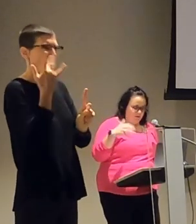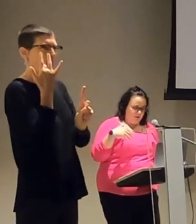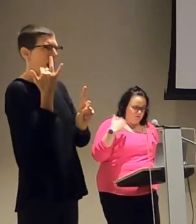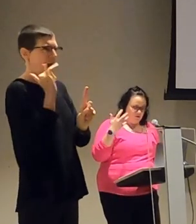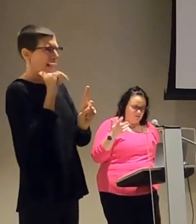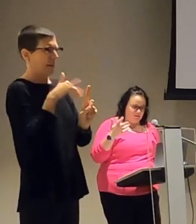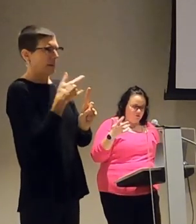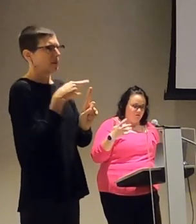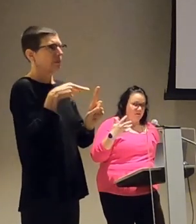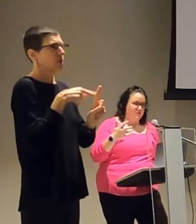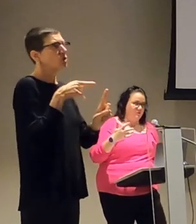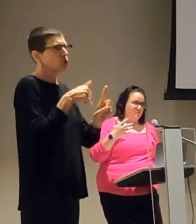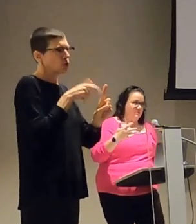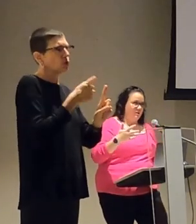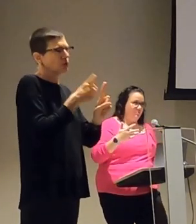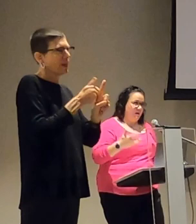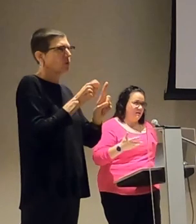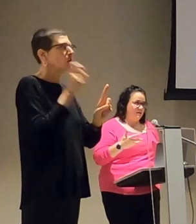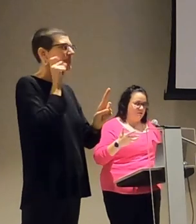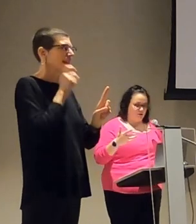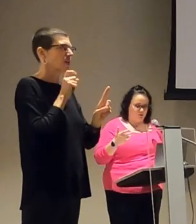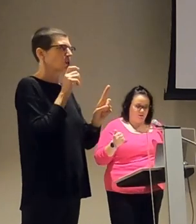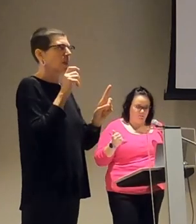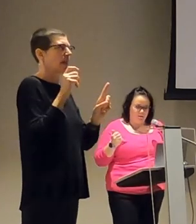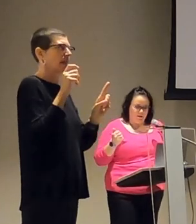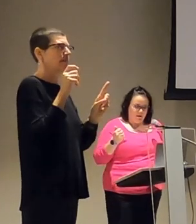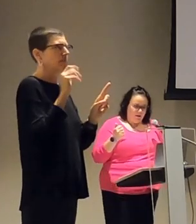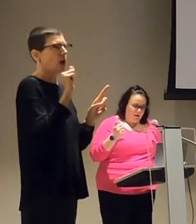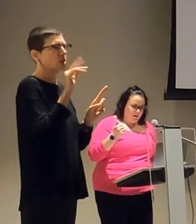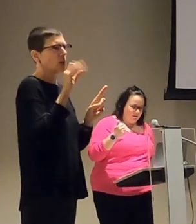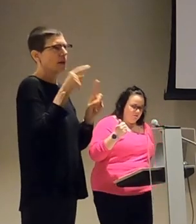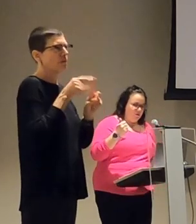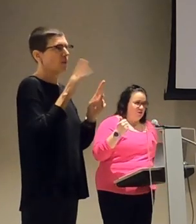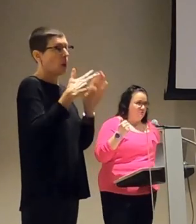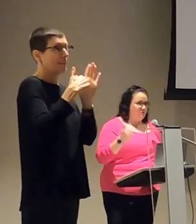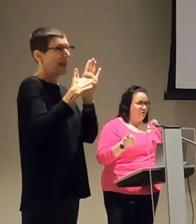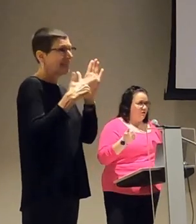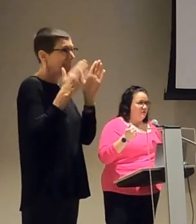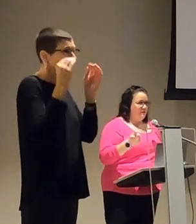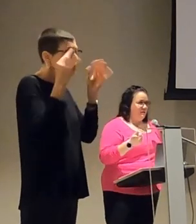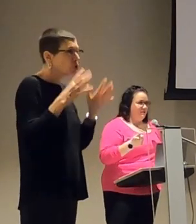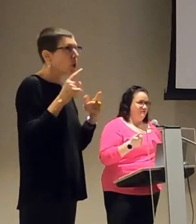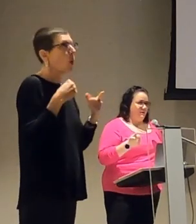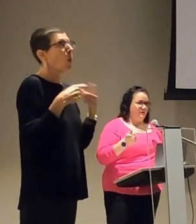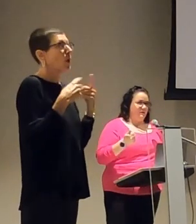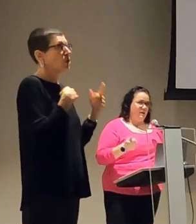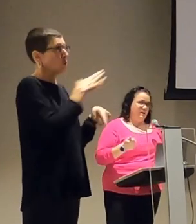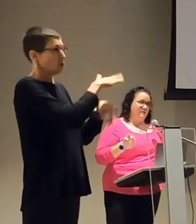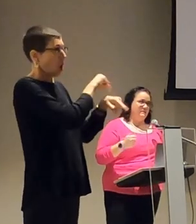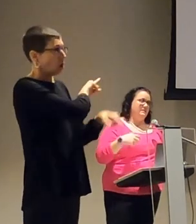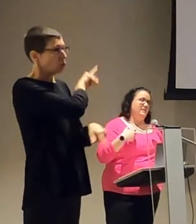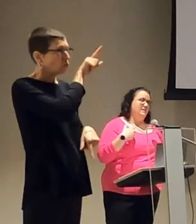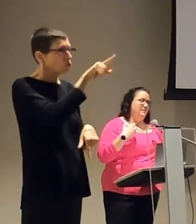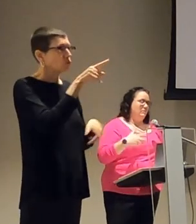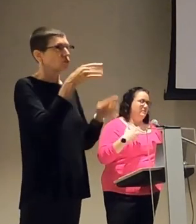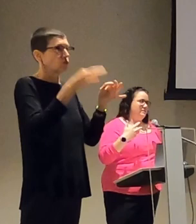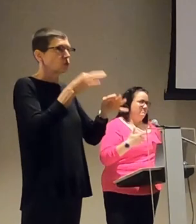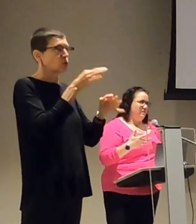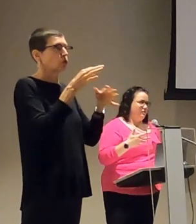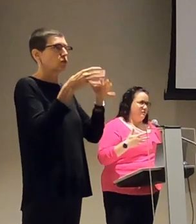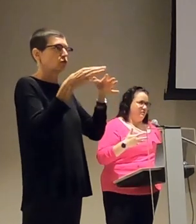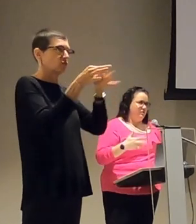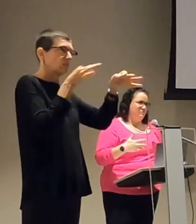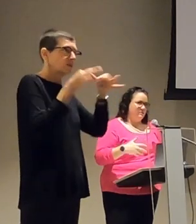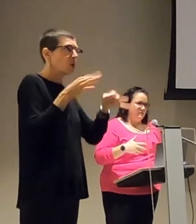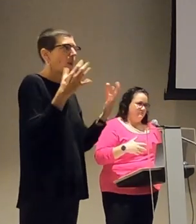this might be. She was sexually assaulted by her painting teacher. And when she was called to testify in the case, they wanted